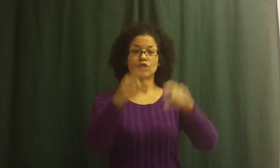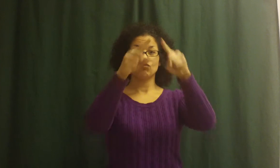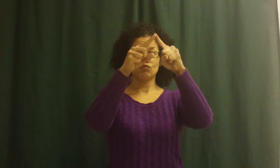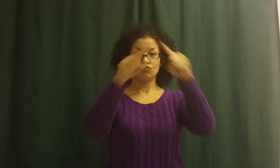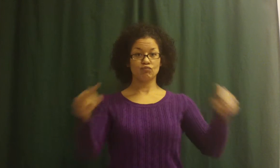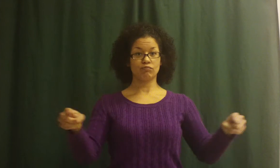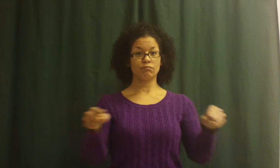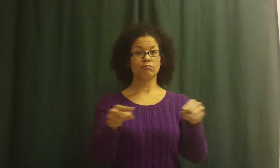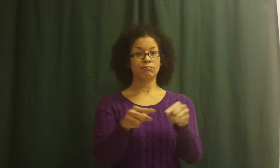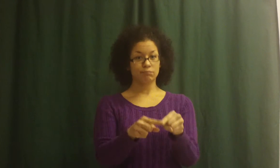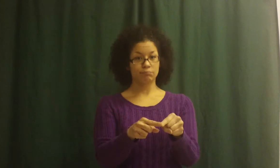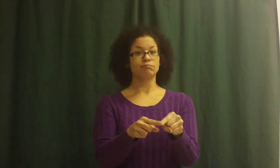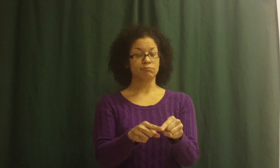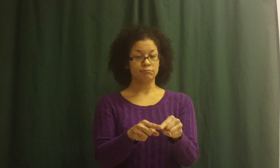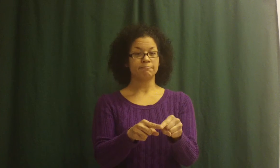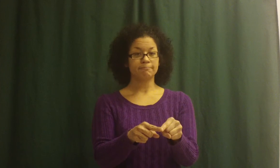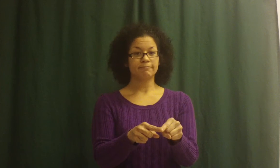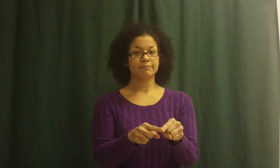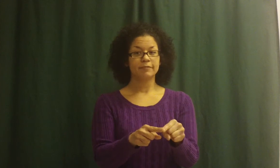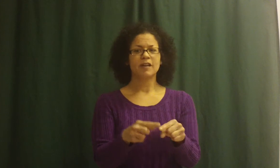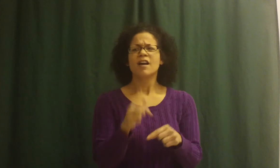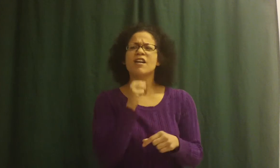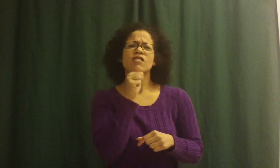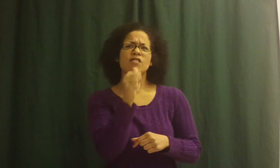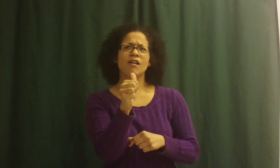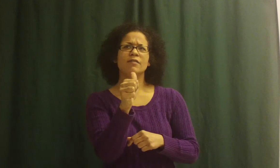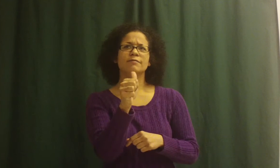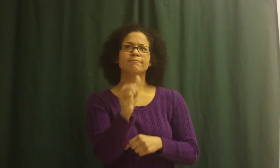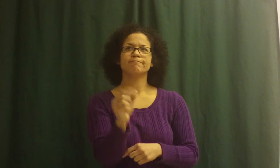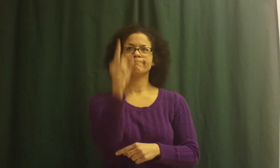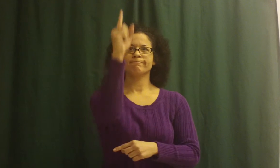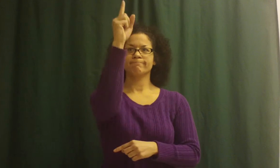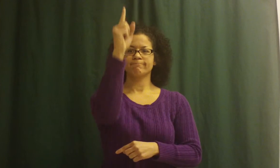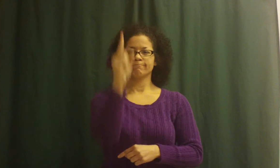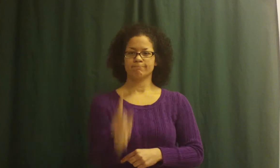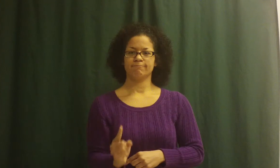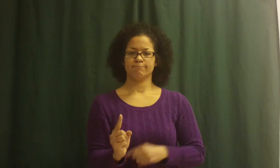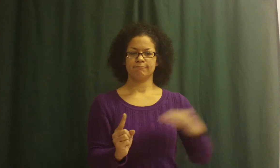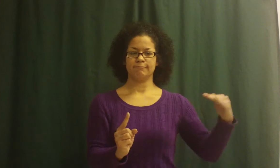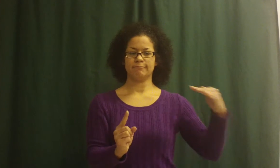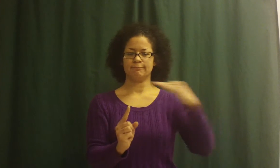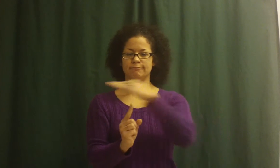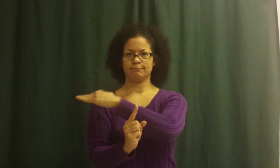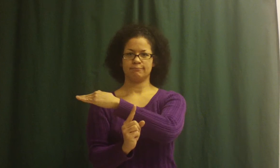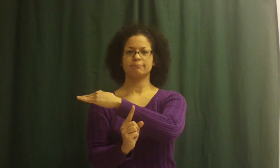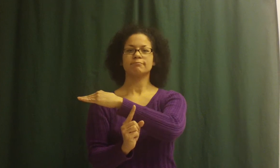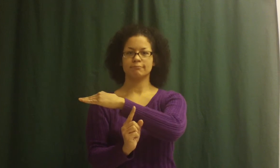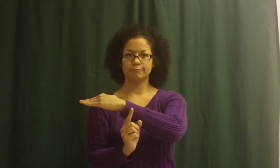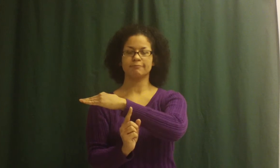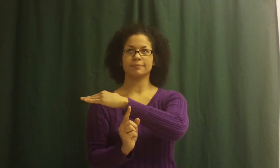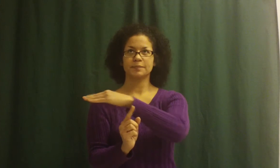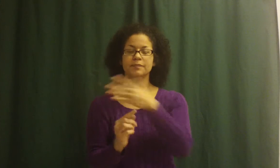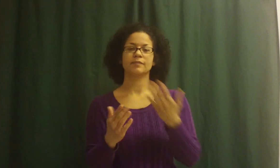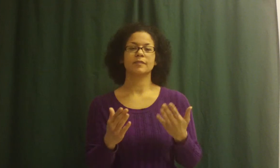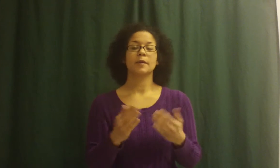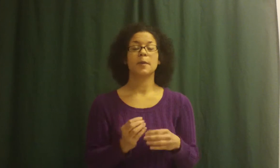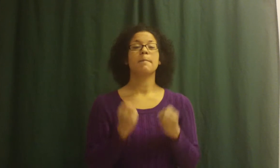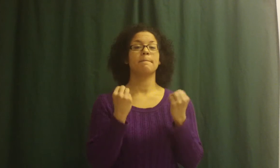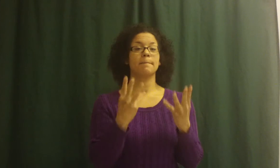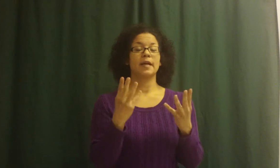of streets running east and west or north and south,